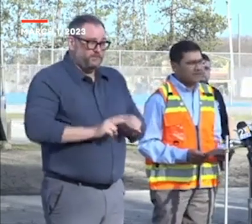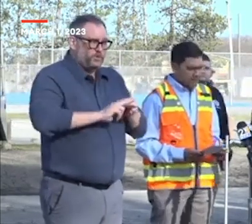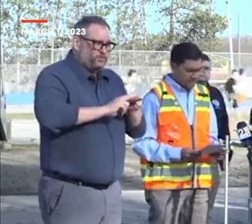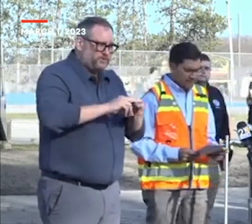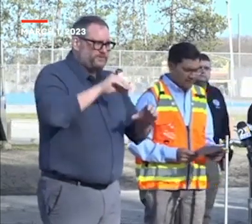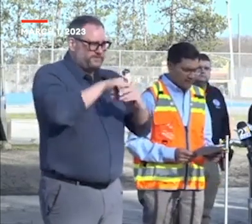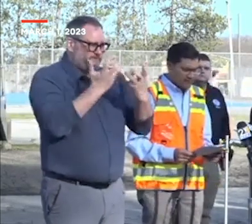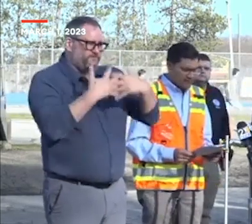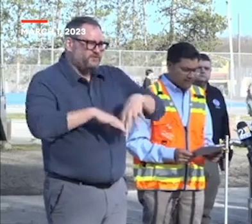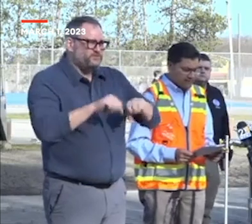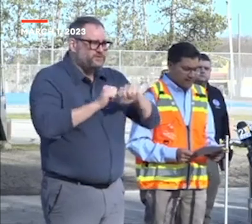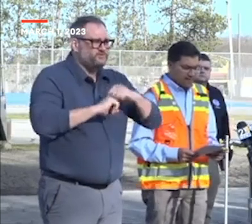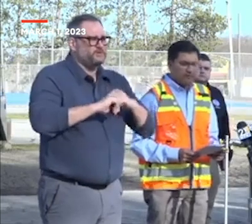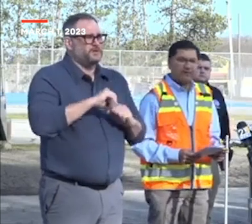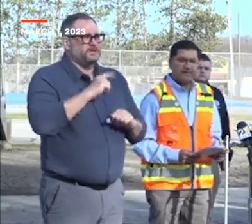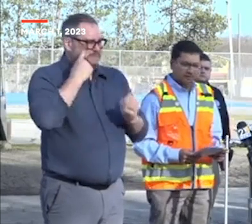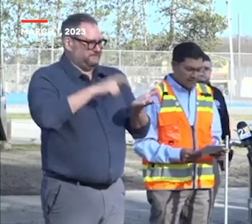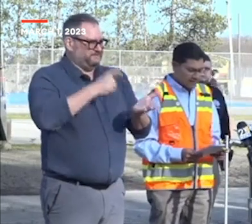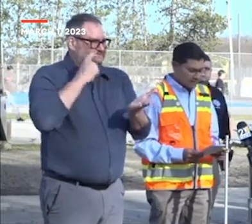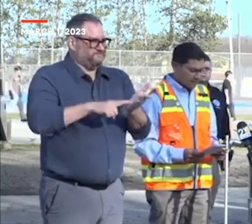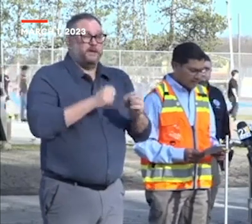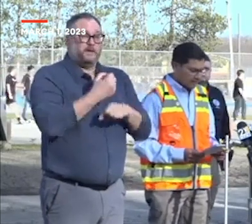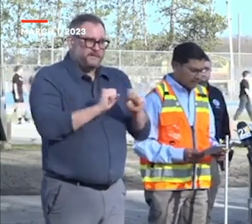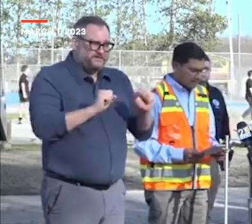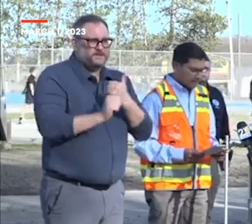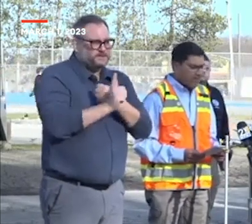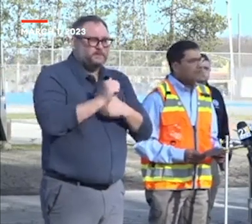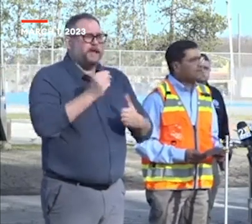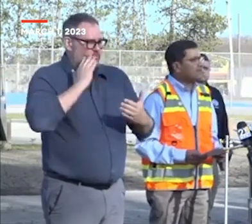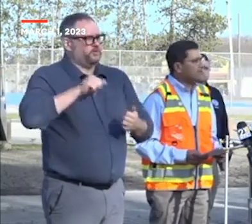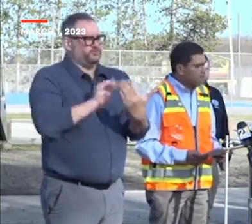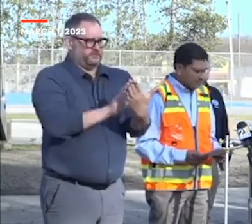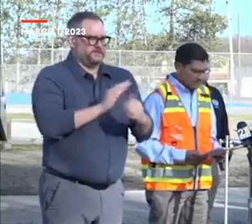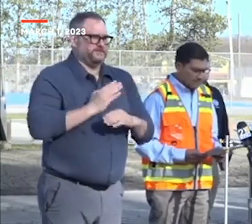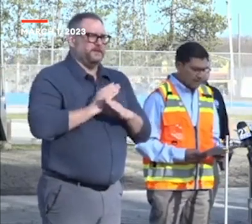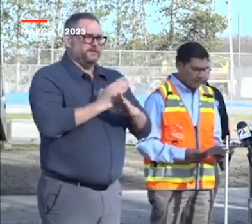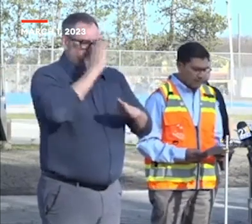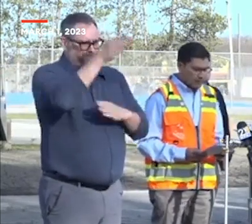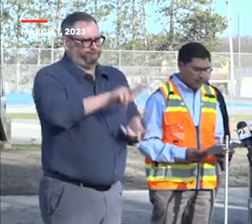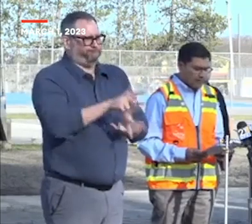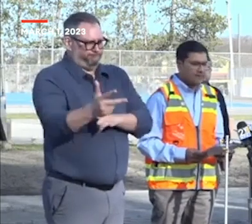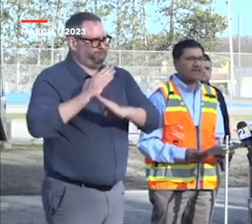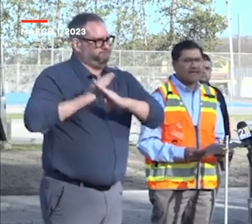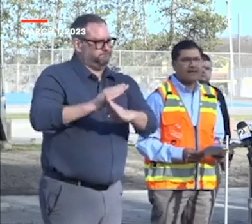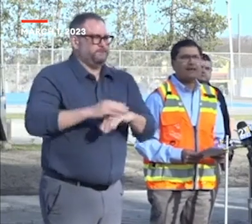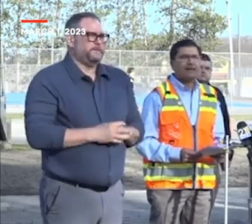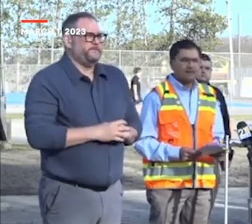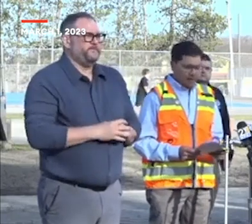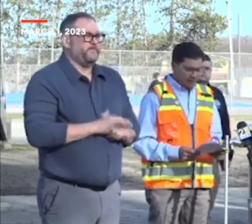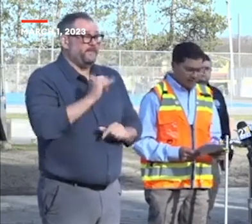detects potential safety concerns and prevents potential derailments. The initiatives make good on one of the